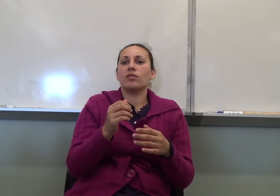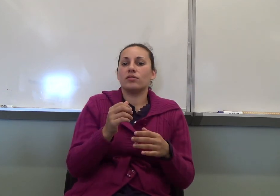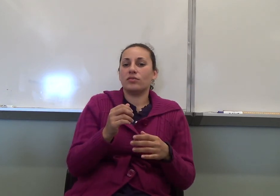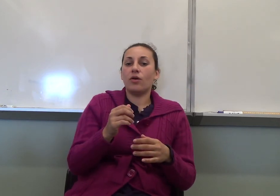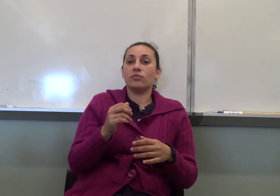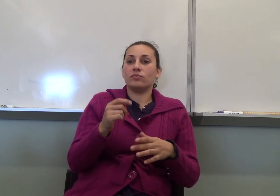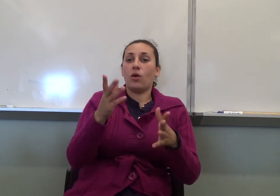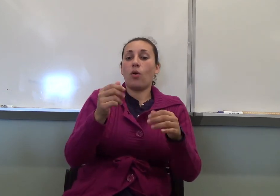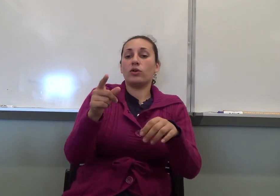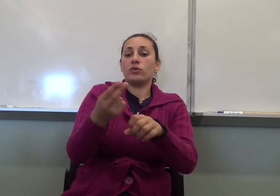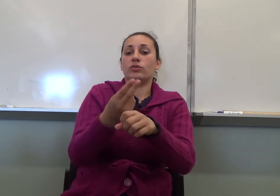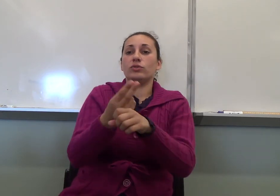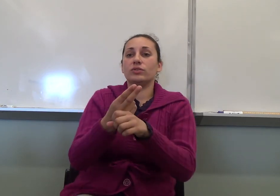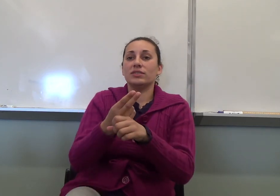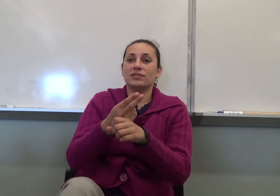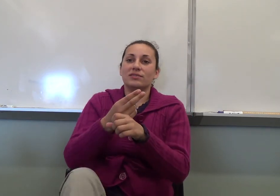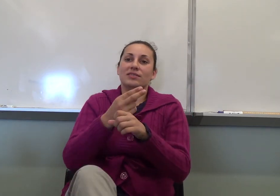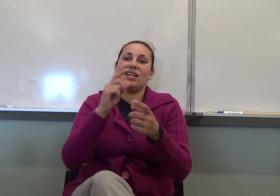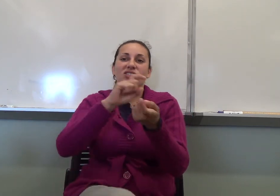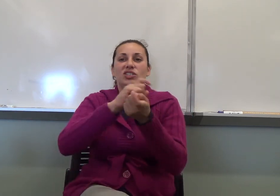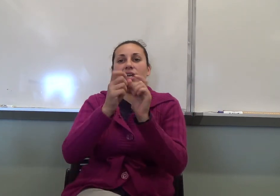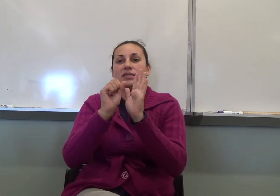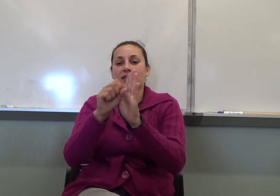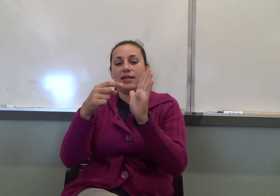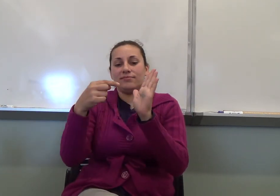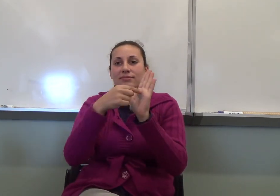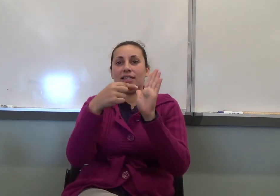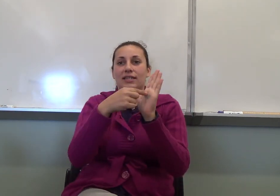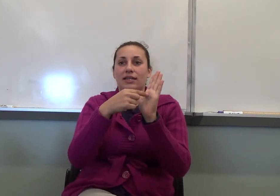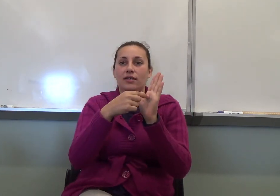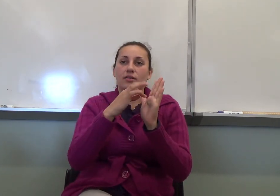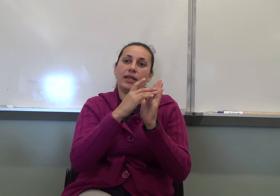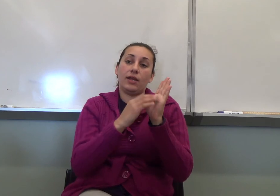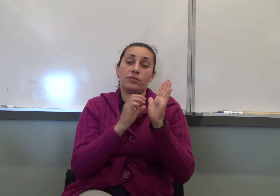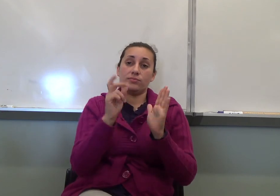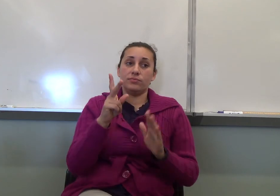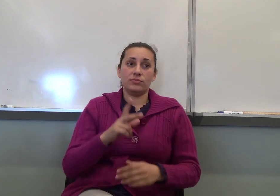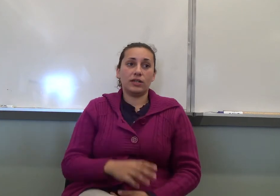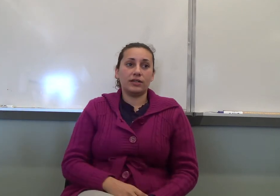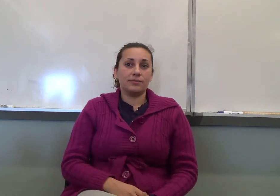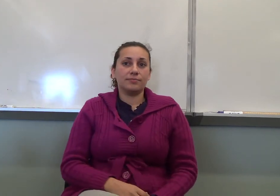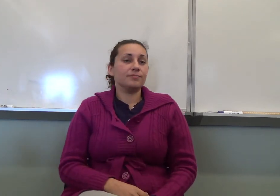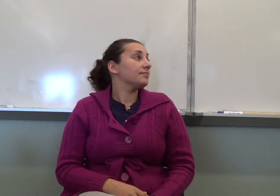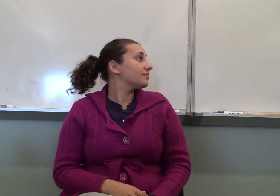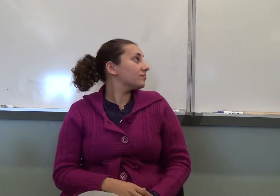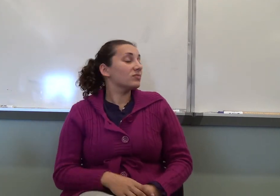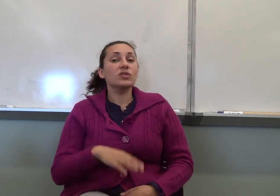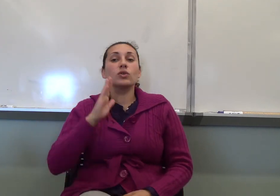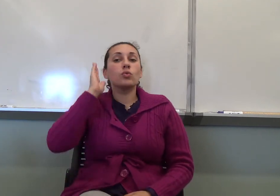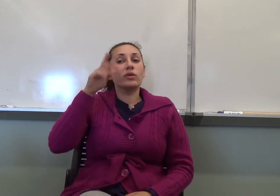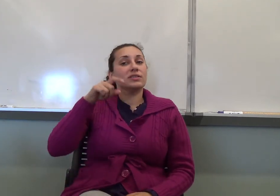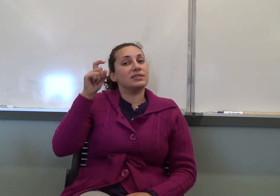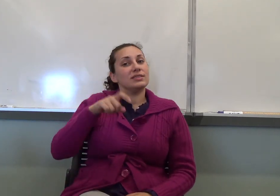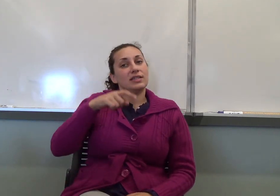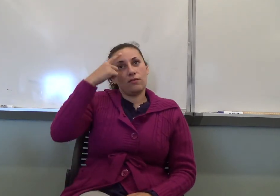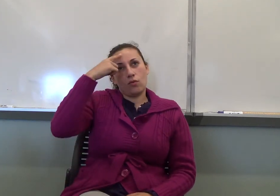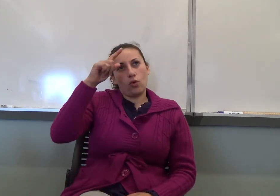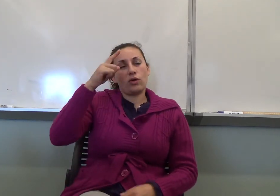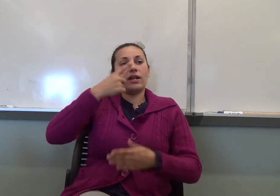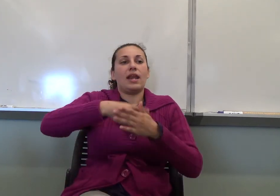key. I know we did some yesterday, but let's do some more. Because you'll need this on Friday. Not this Friday, but a week from